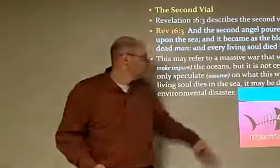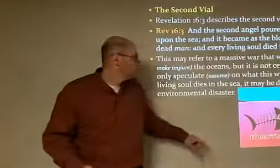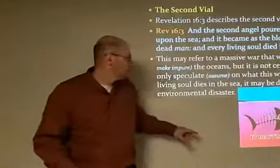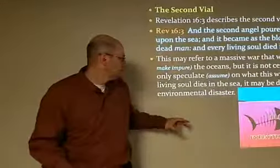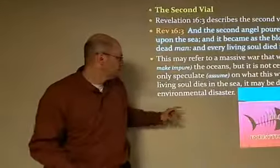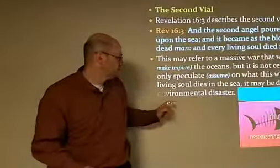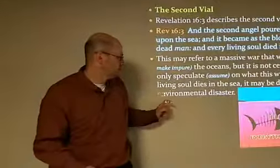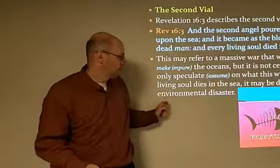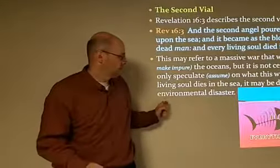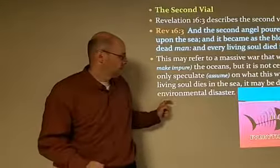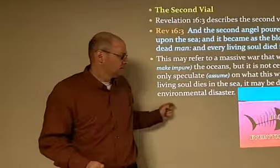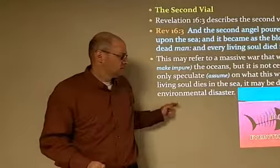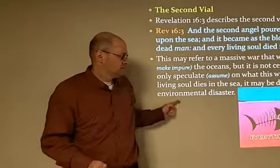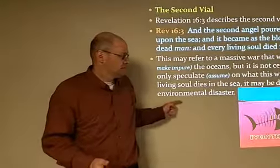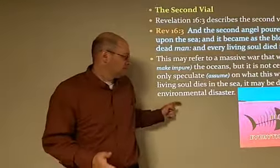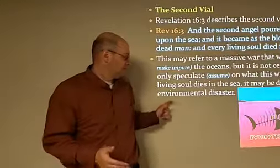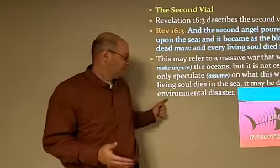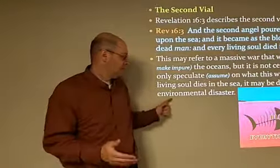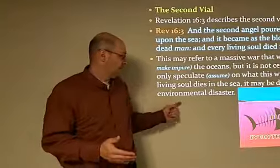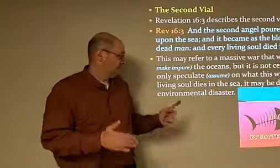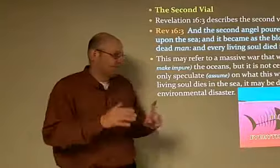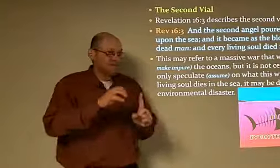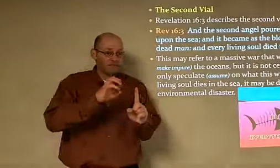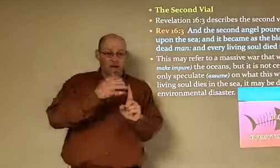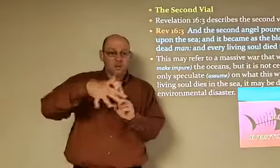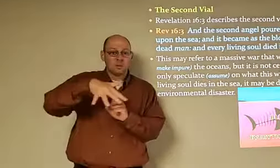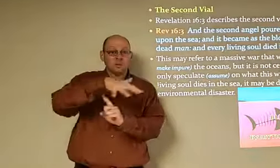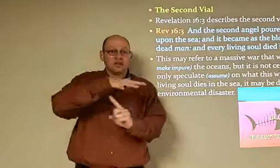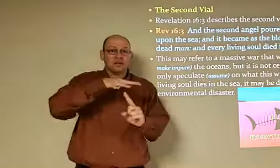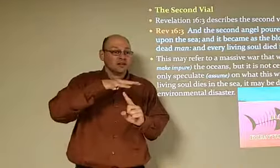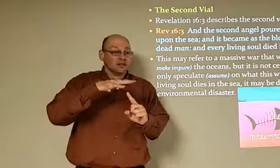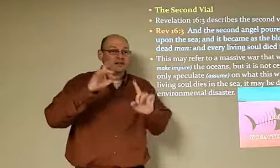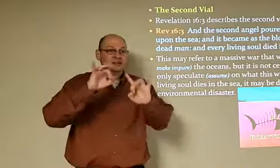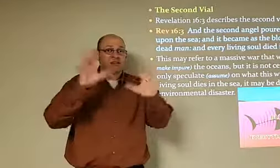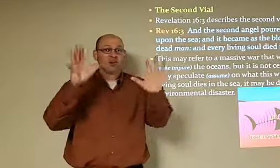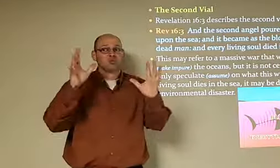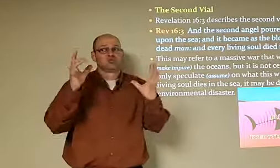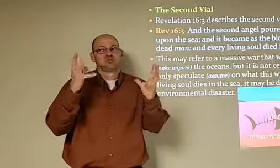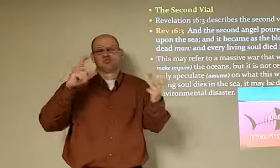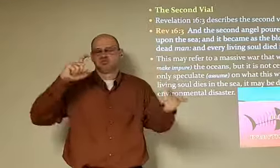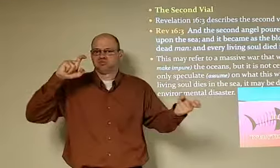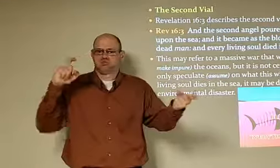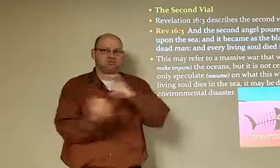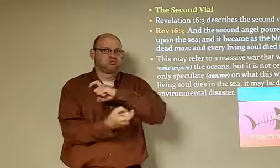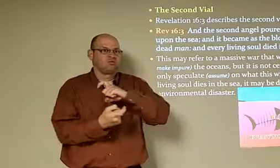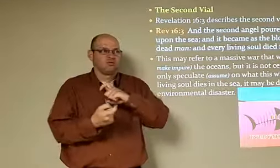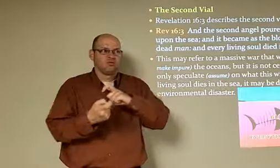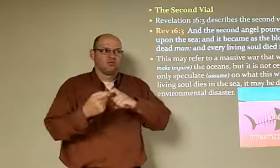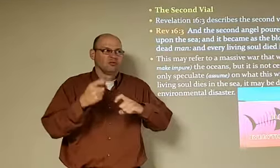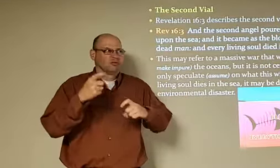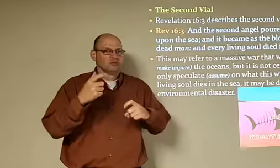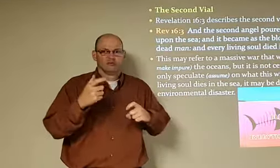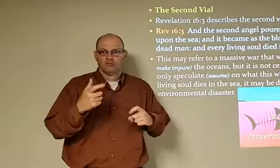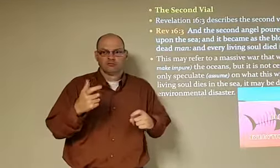So whatever lived in that water will die. So some